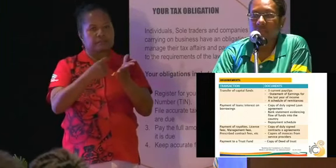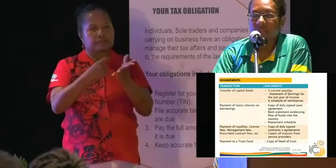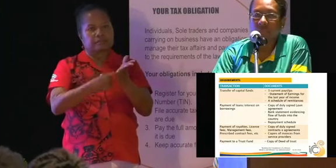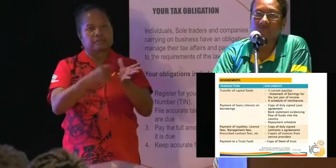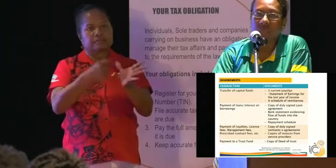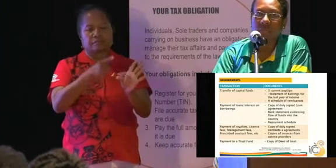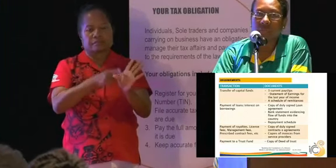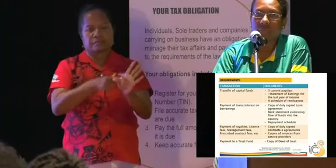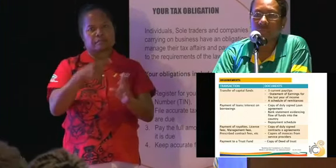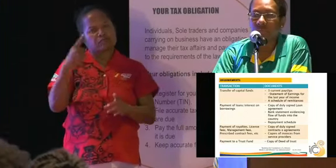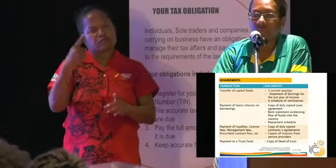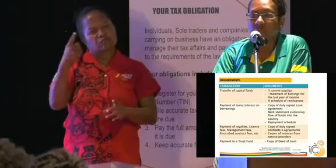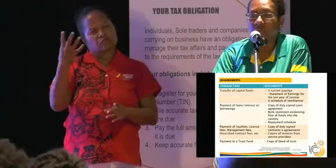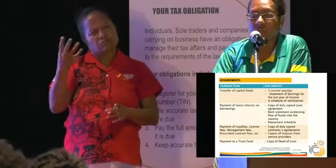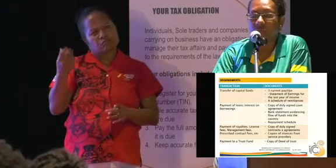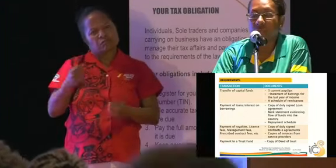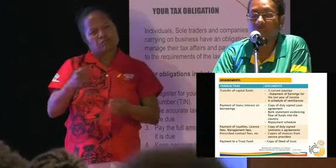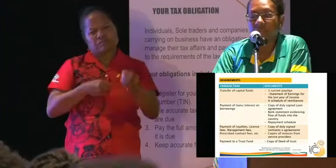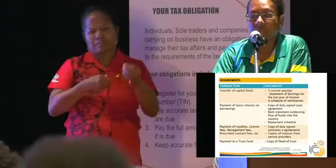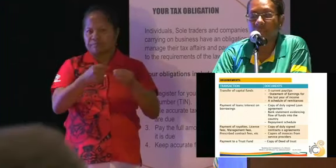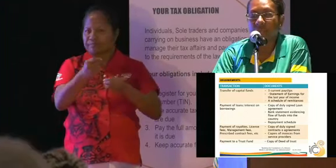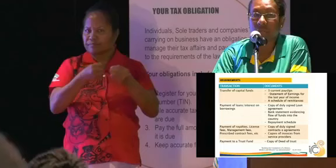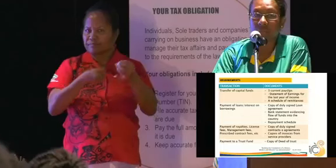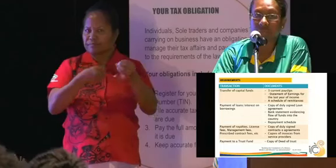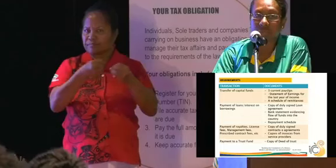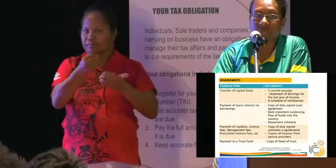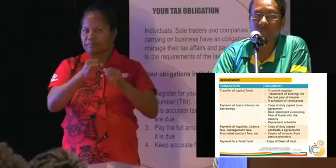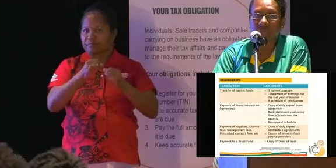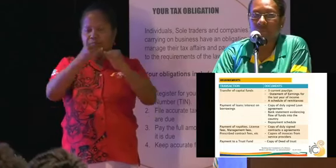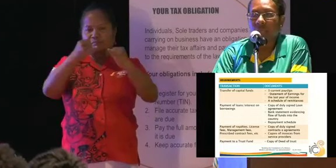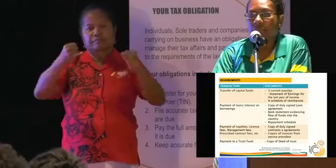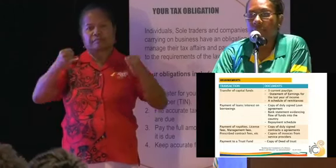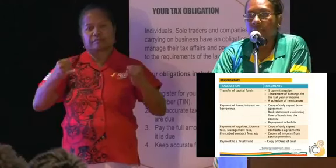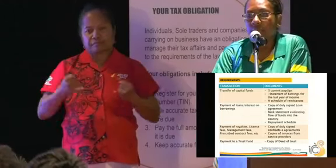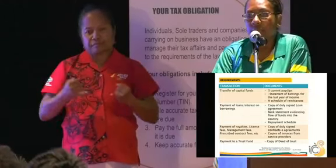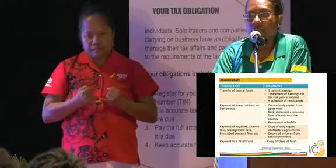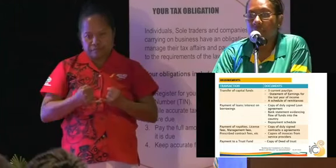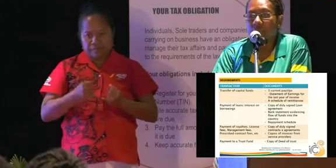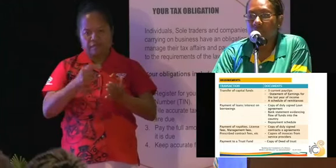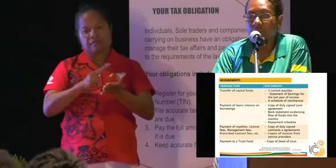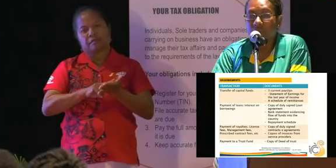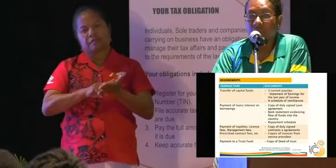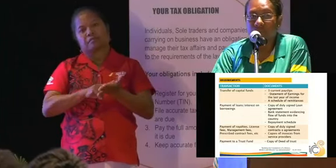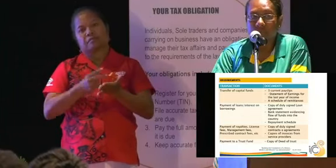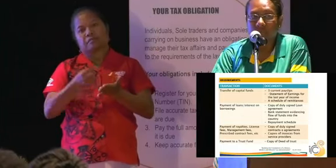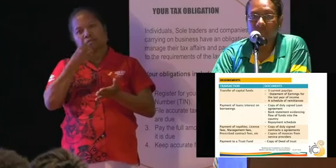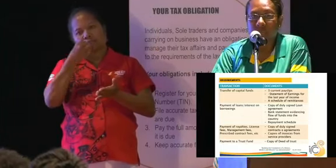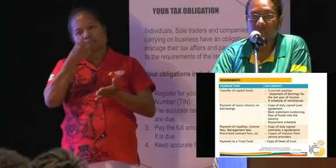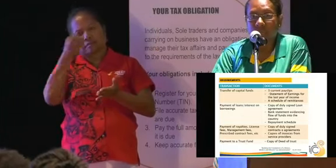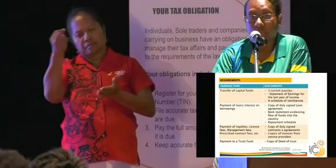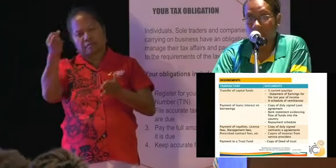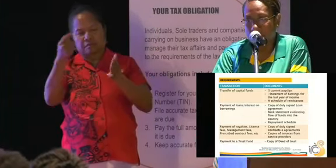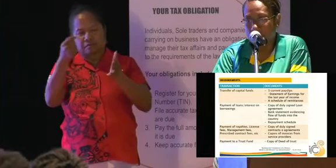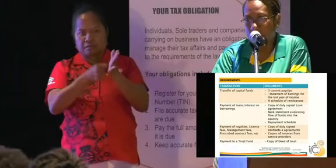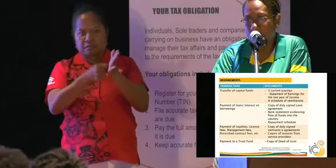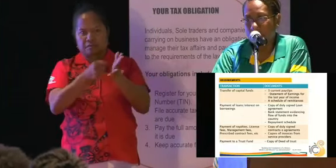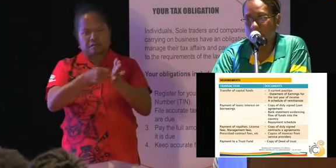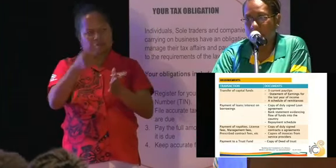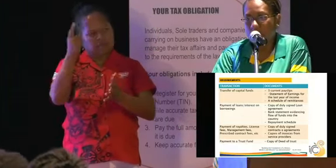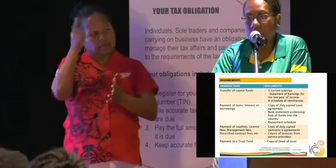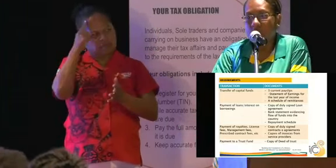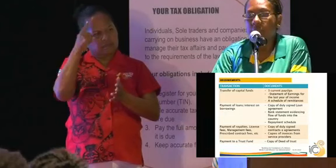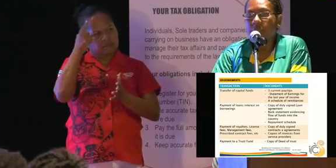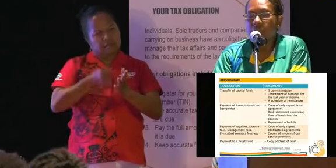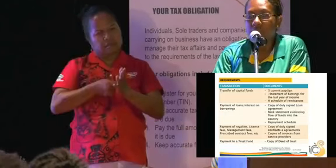in Solomon Islands, Vanuatu, they request for money from you and you think of sending